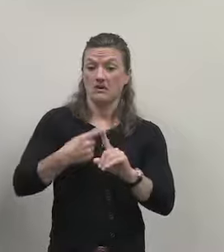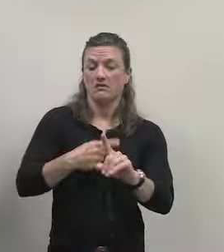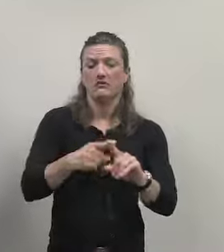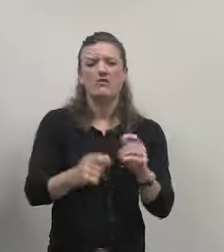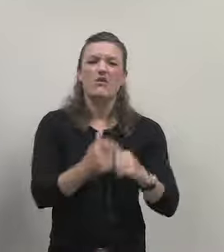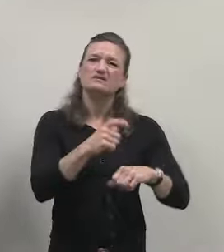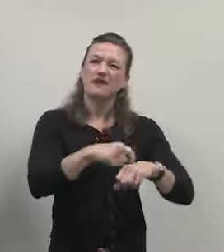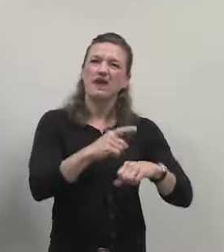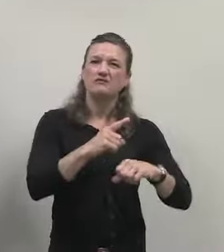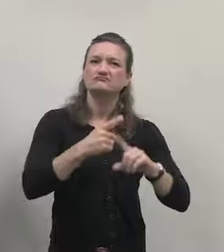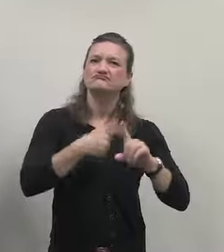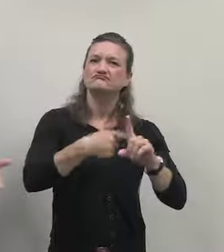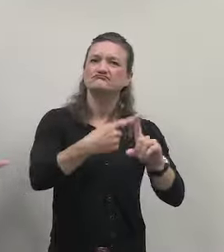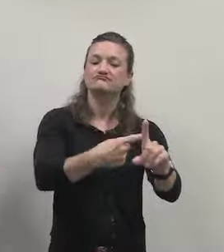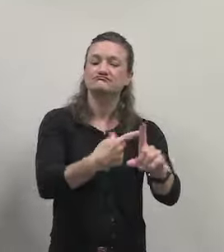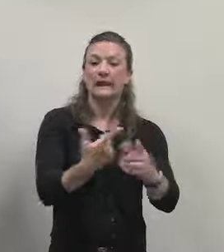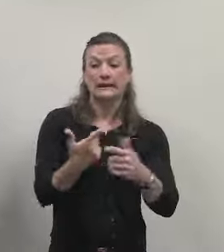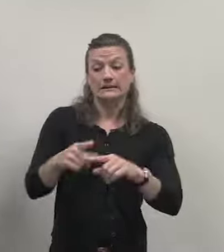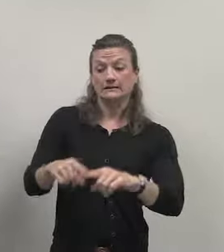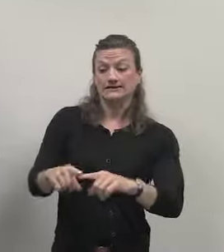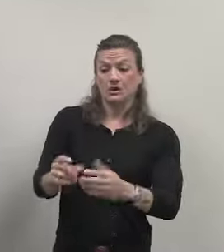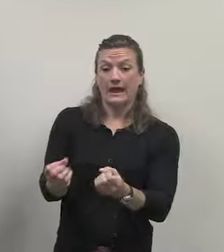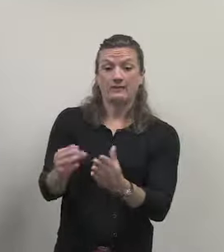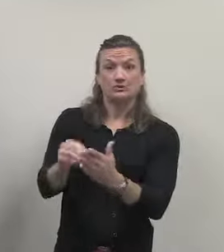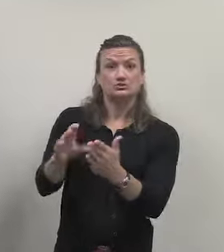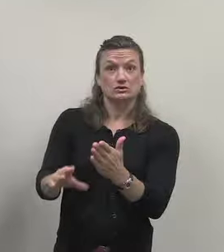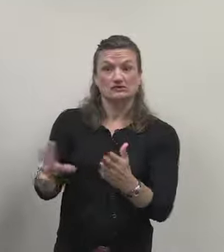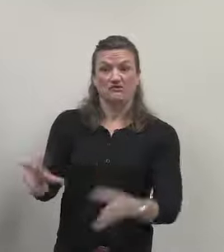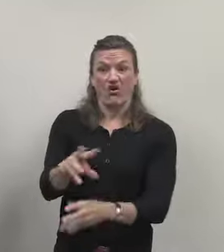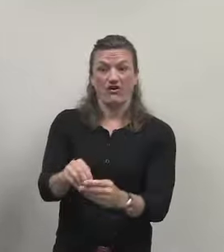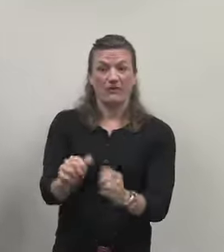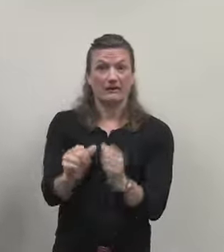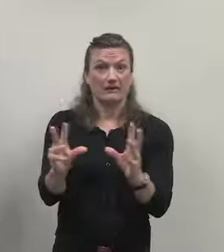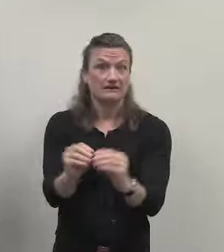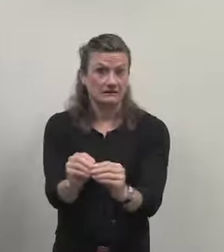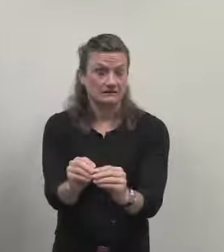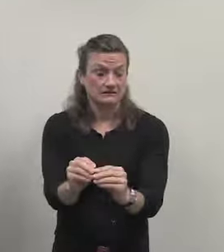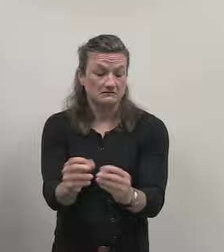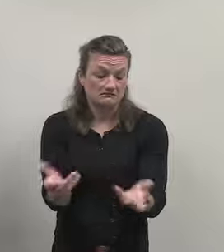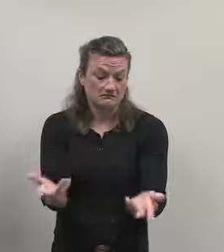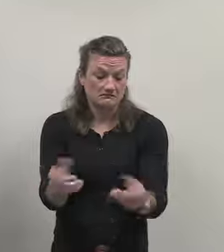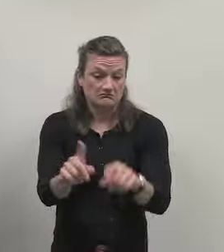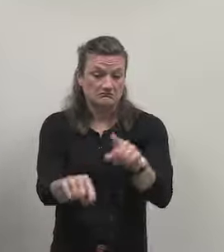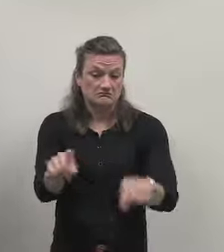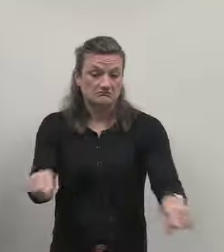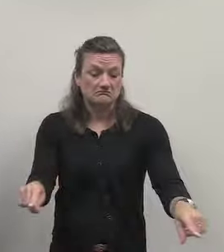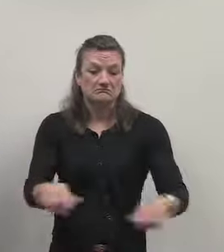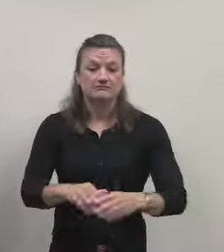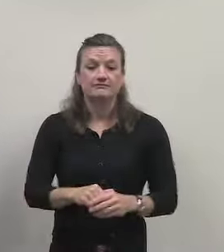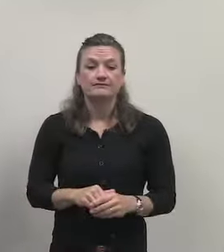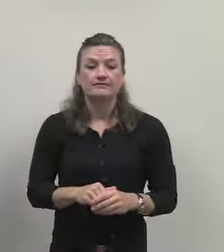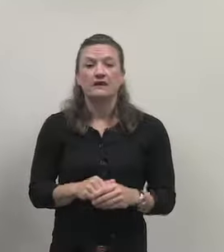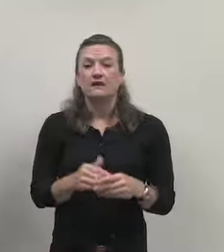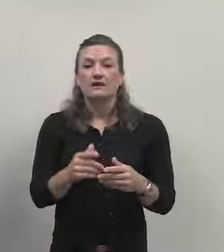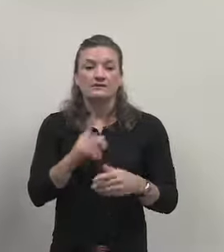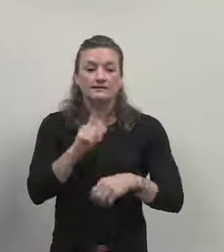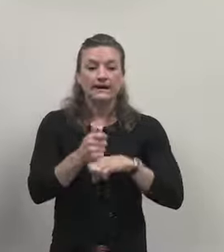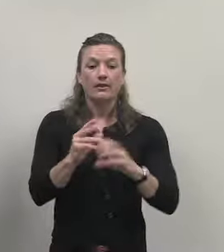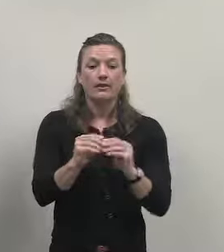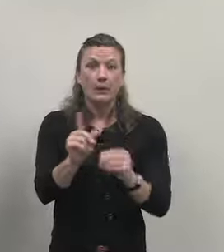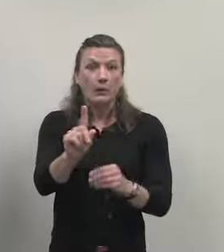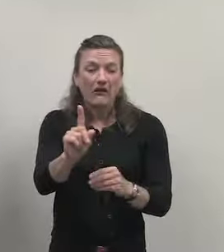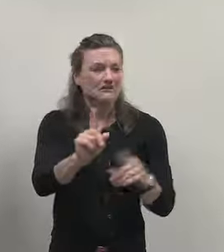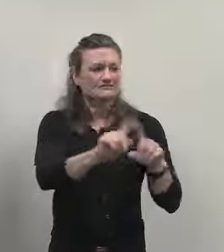monthly. It depends on the number of students you have to bring to these meetings. And the meetings are held in different places. In